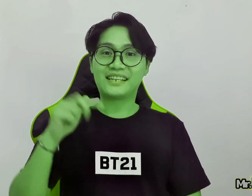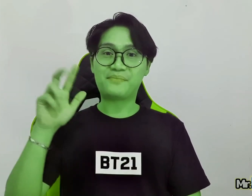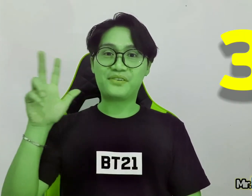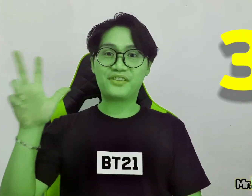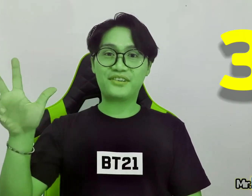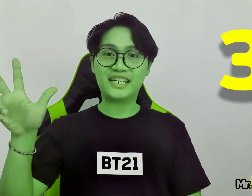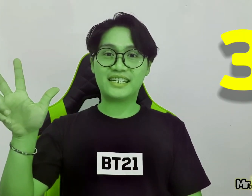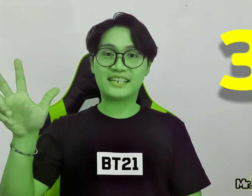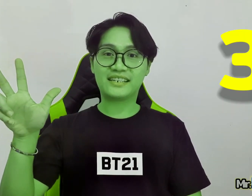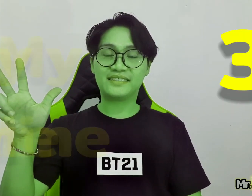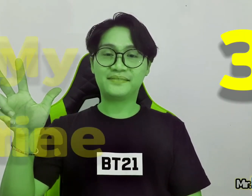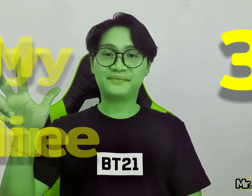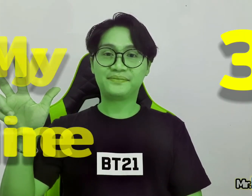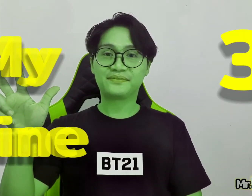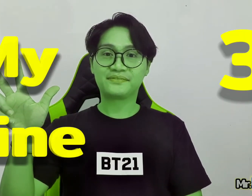Number 3,